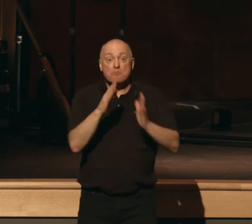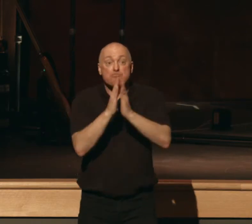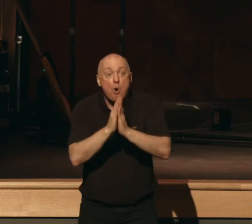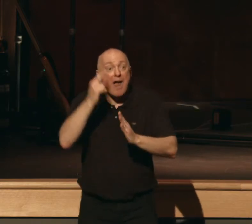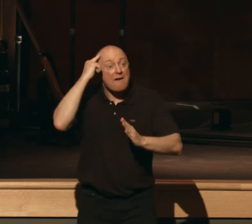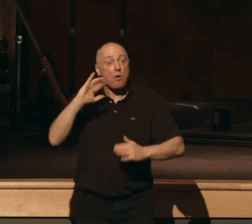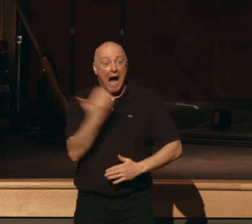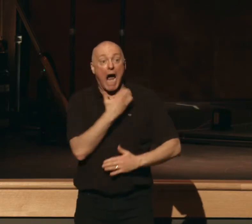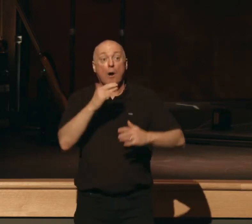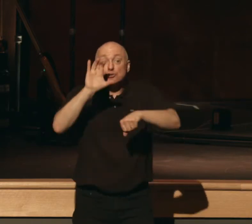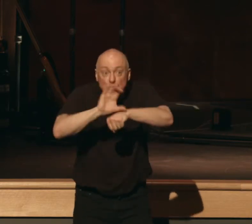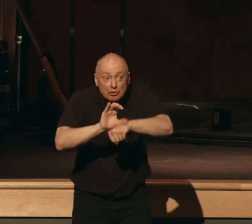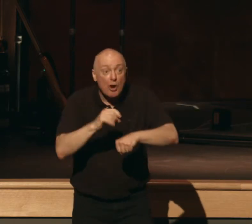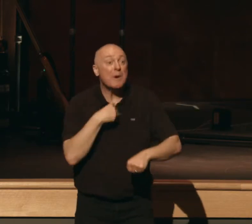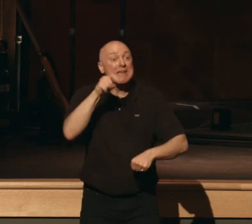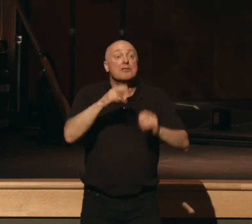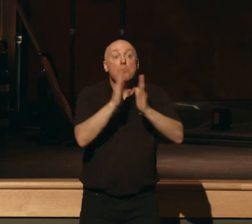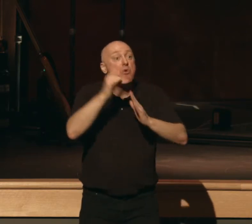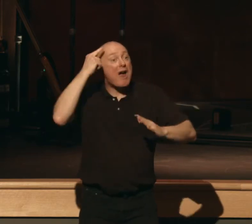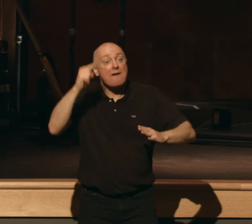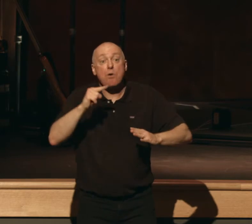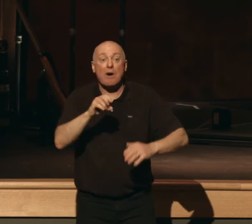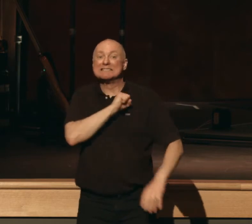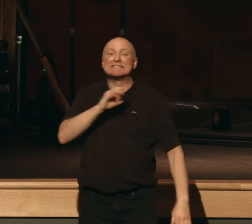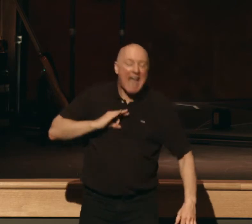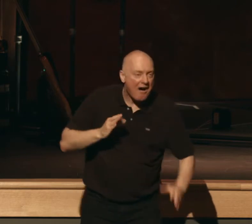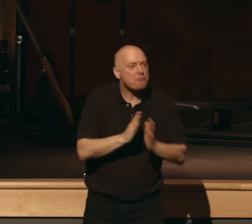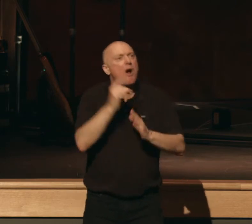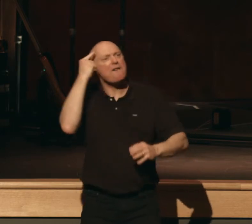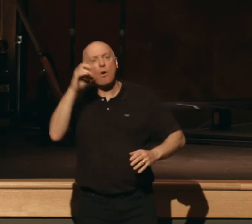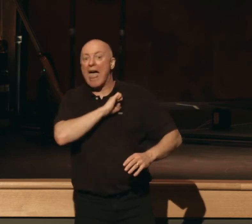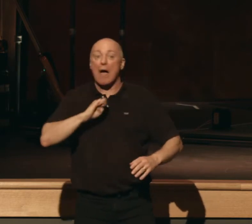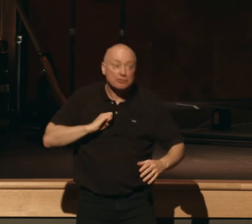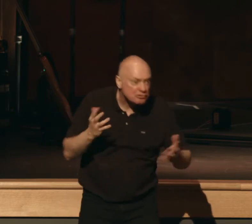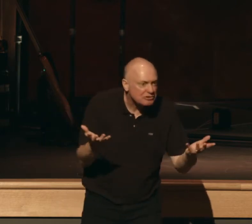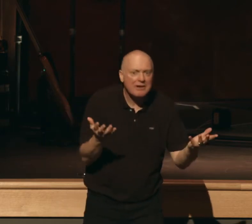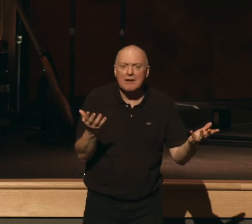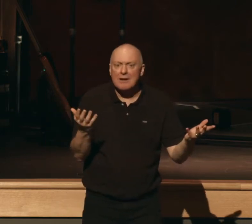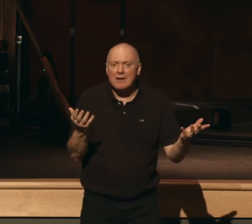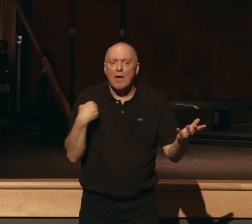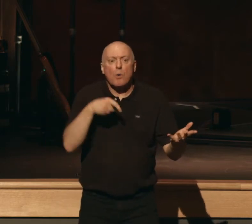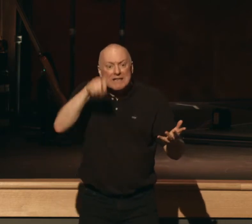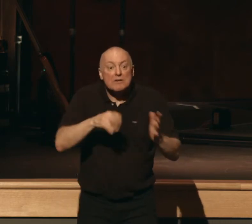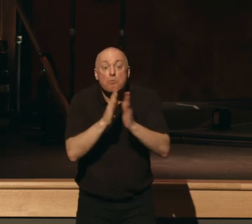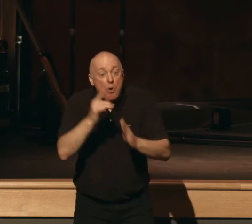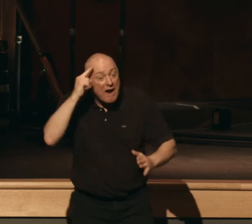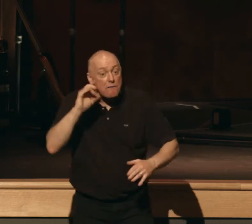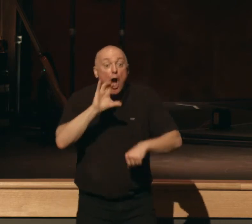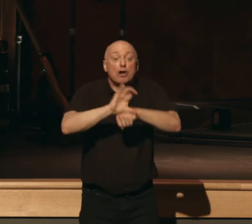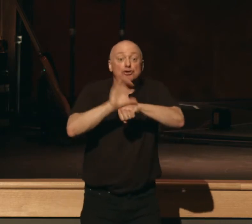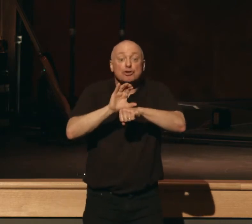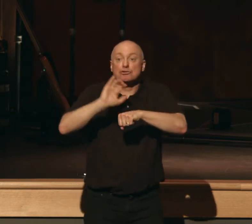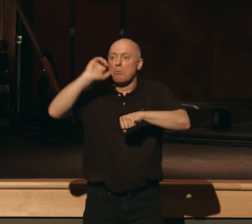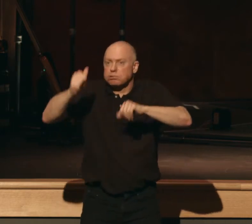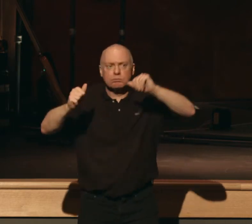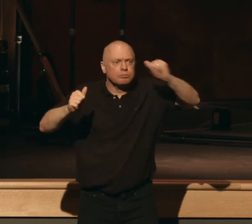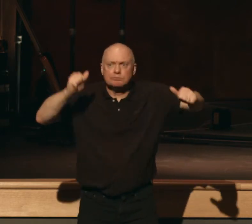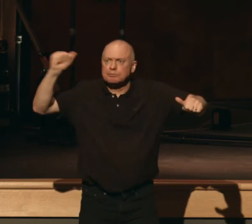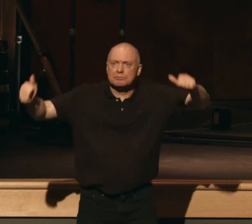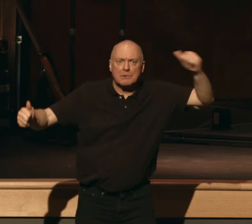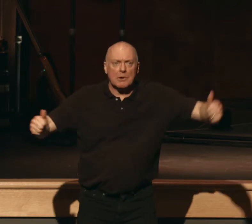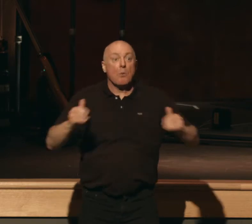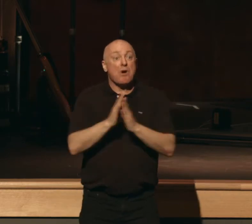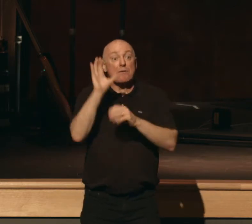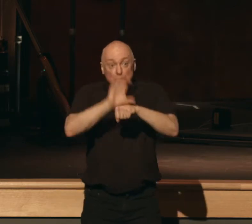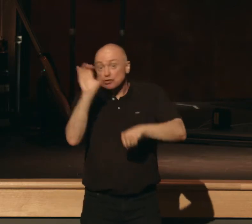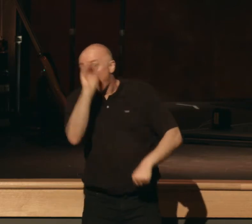for our church. We need to pray for our staff. We need to pray for our elders. We need to pray for our church plants. We need to pray for the church